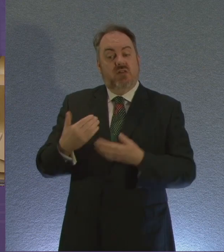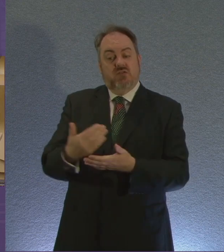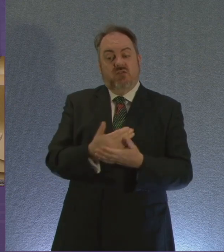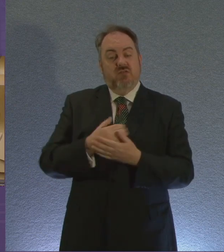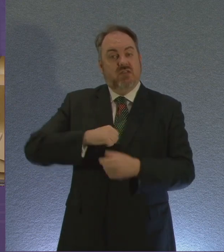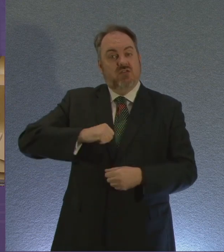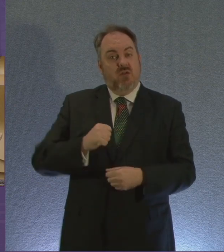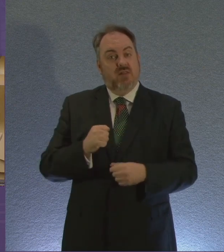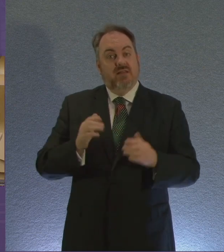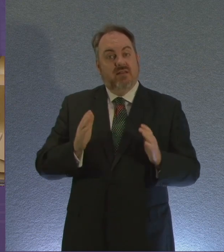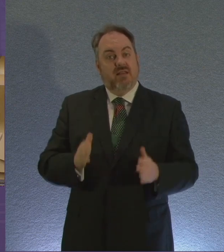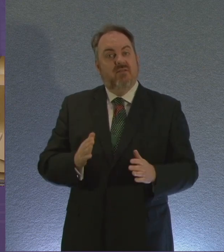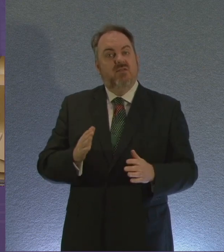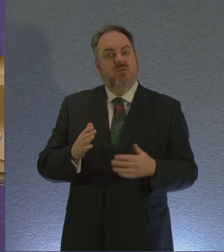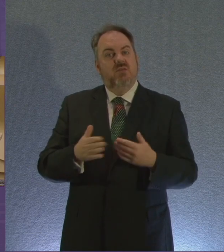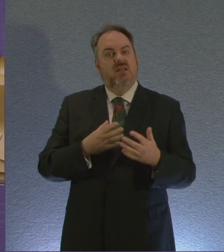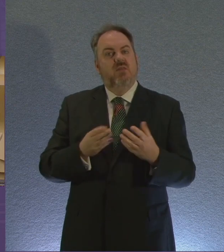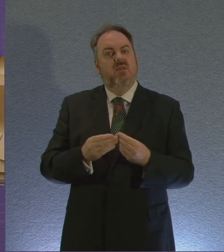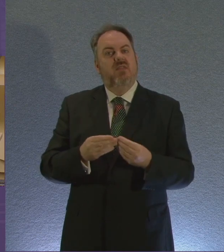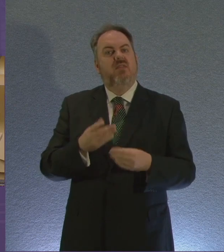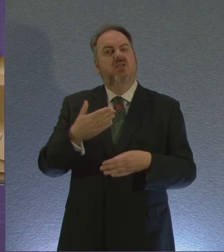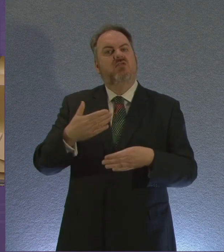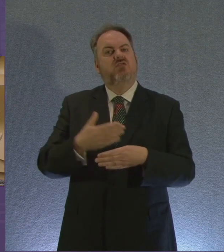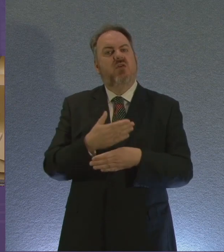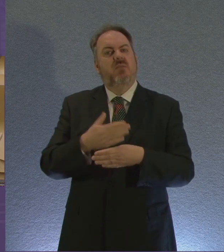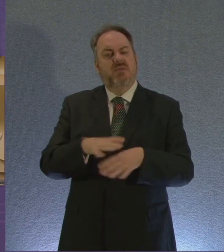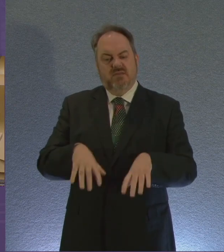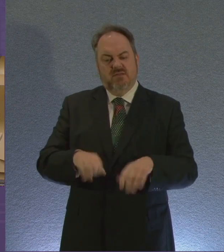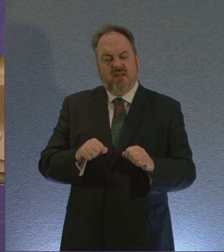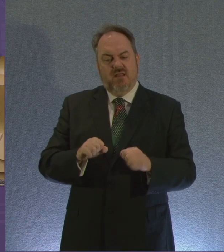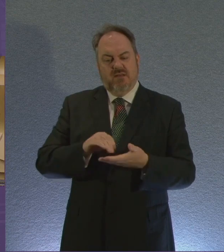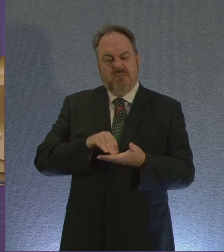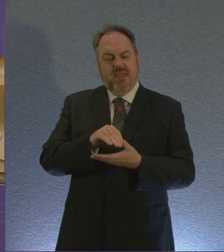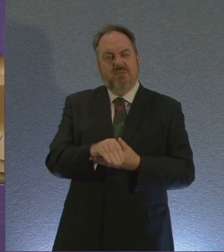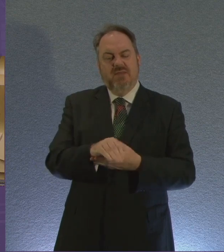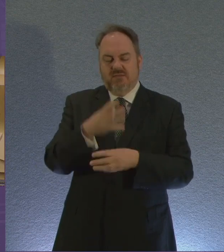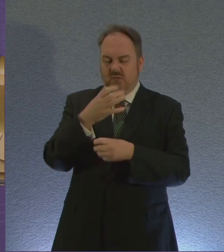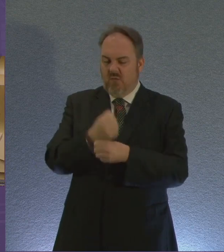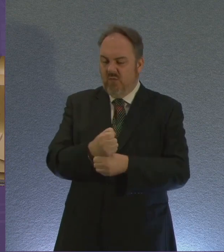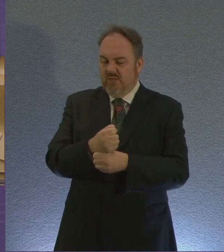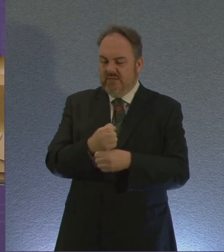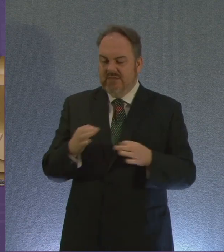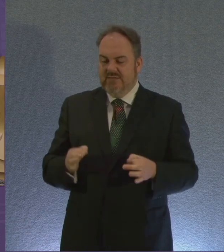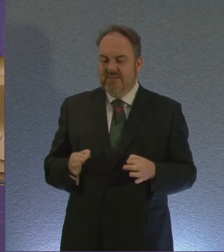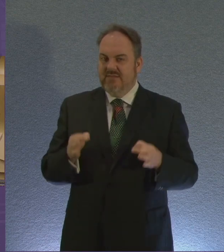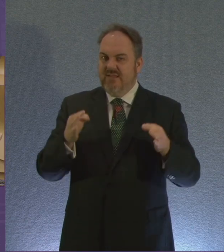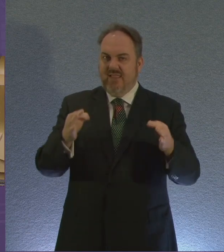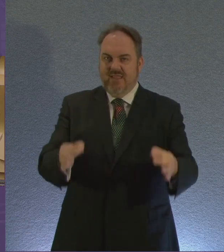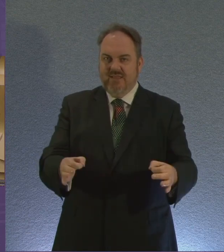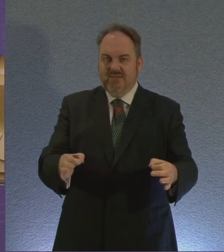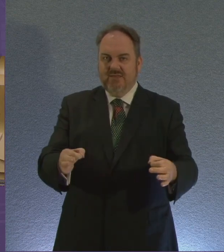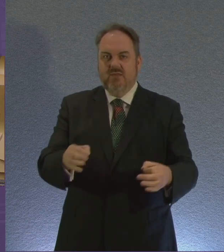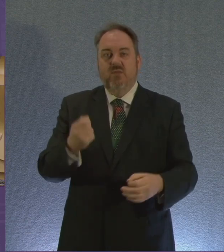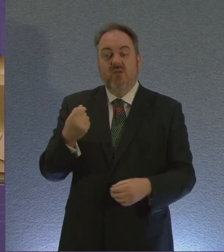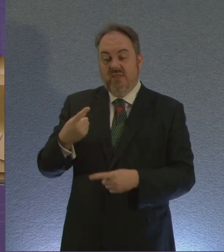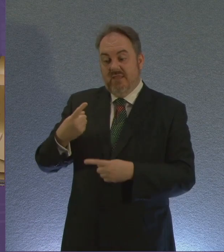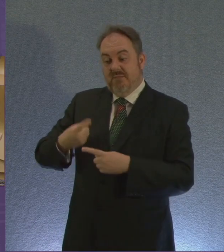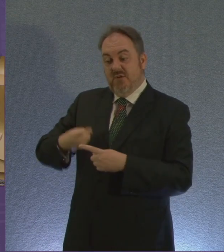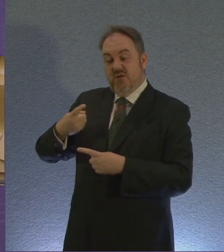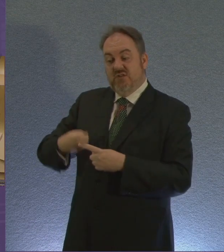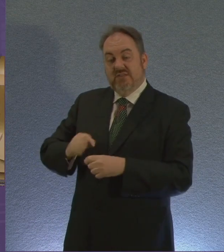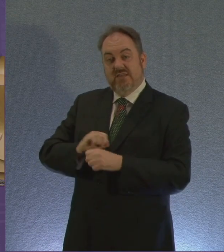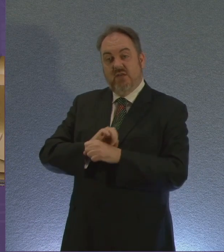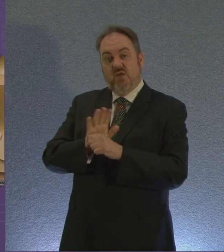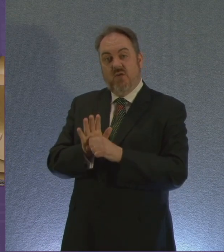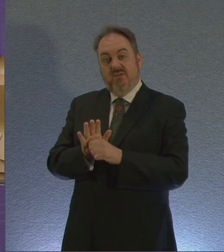Job Start payment, which would have launched in March, has been delayed. We have also made provisions within the emergency COVID bill we are debating